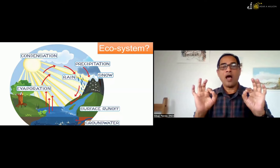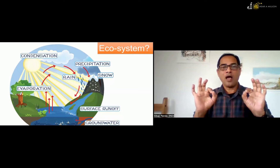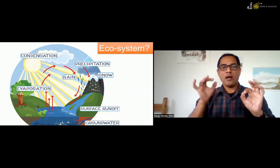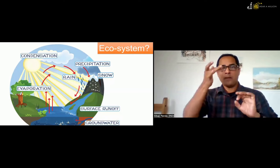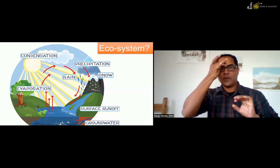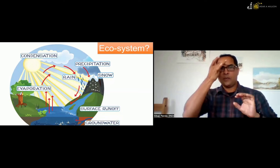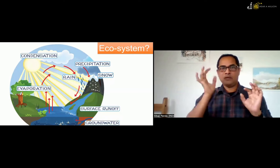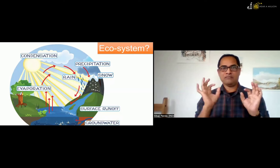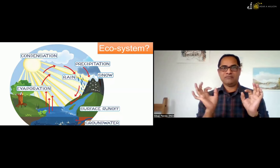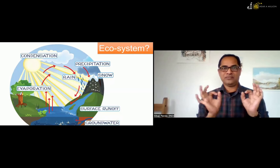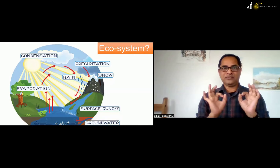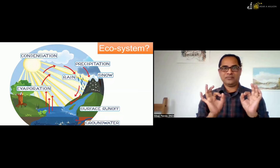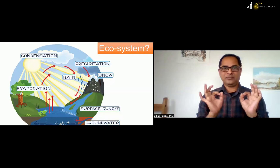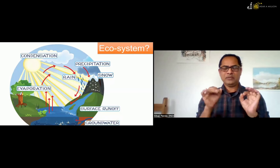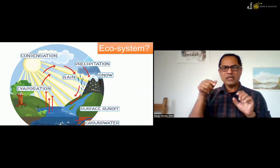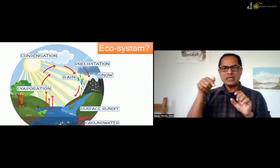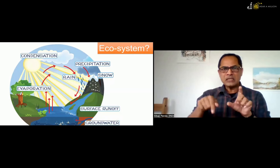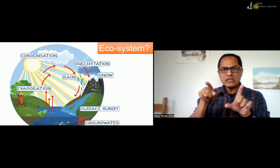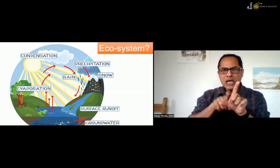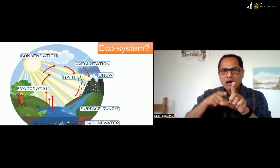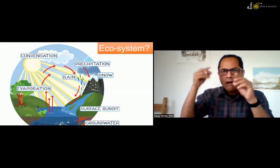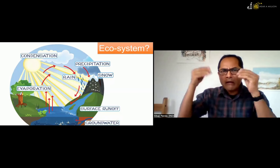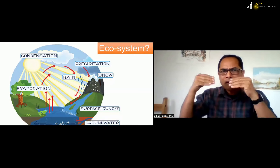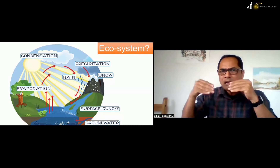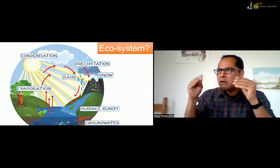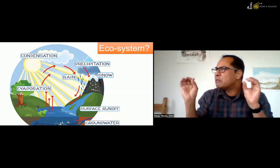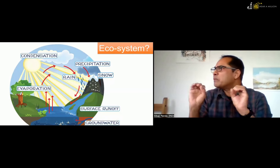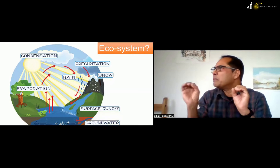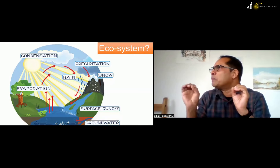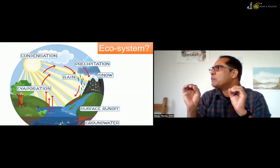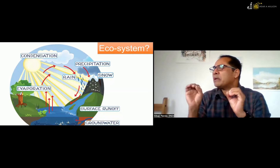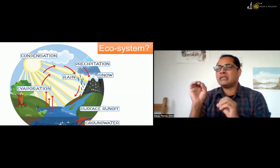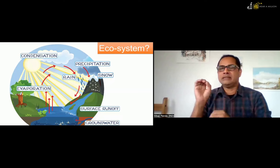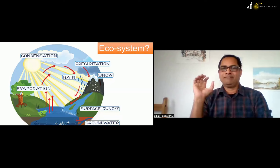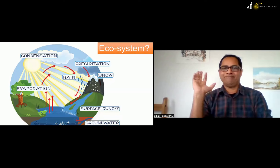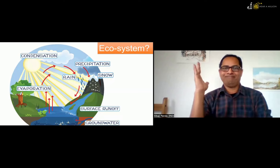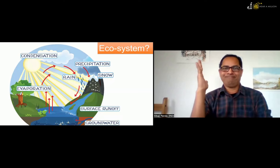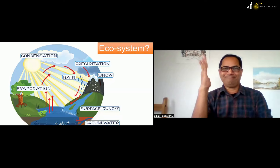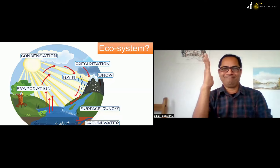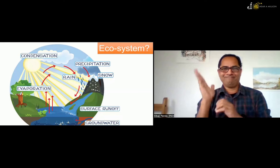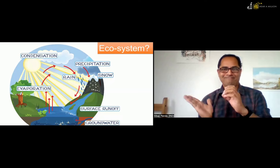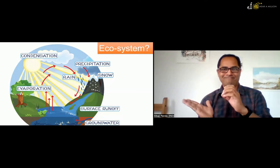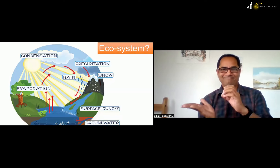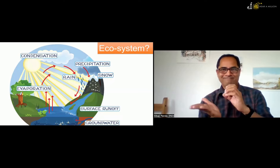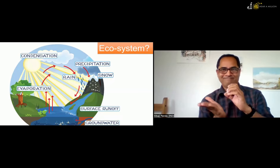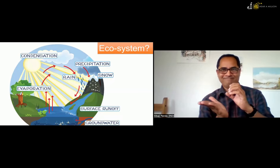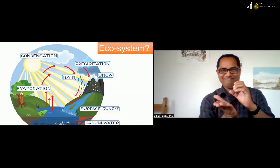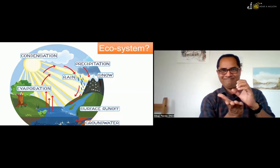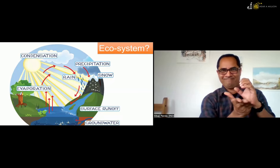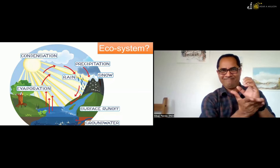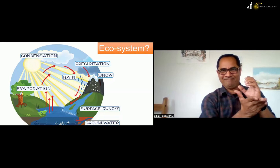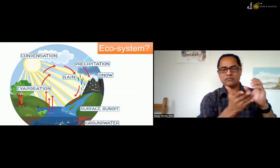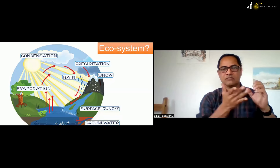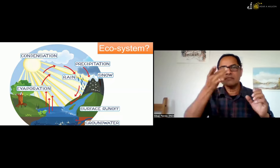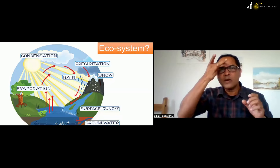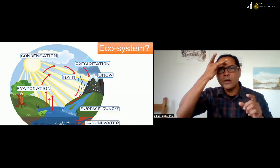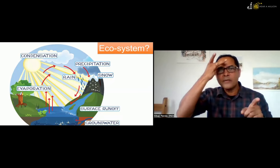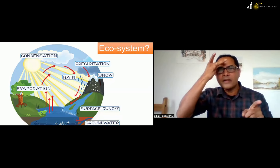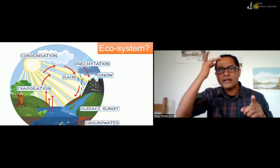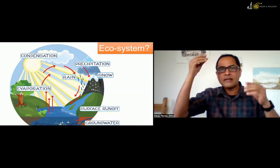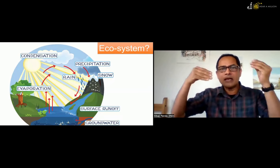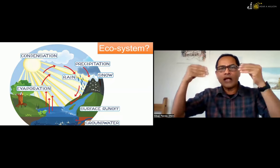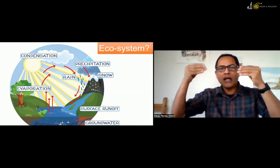this works in a very delicate balance. You know, they work together. And if everything works together, there are no issues. But now you